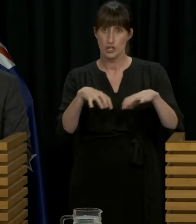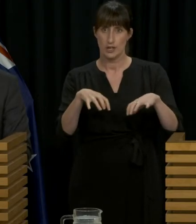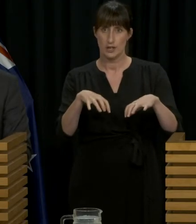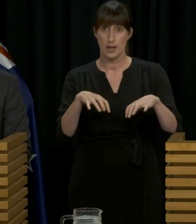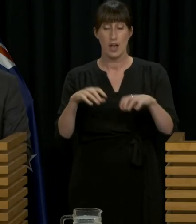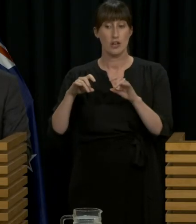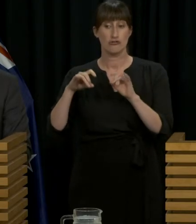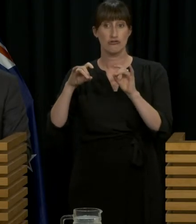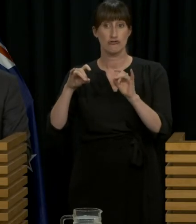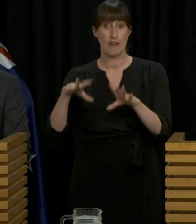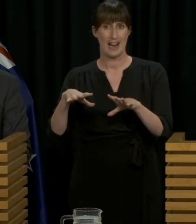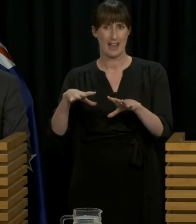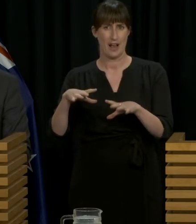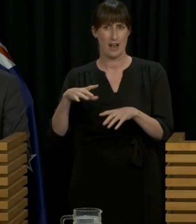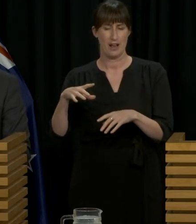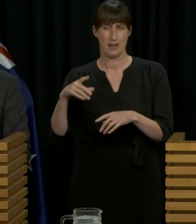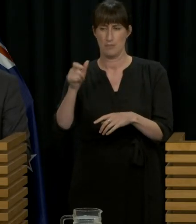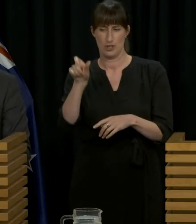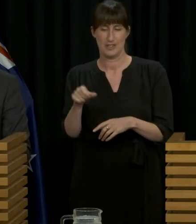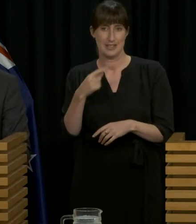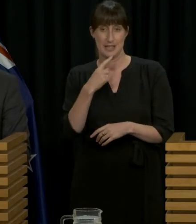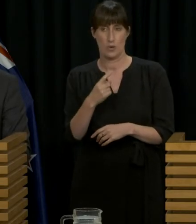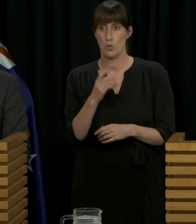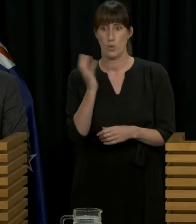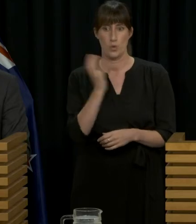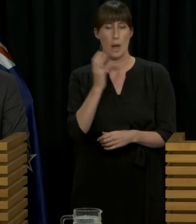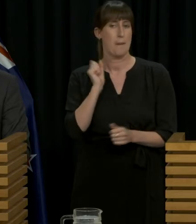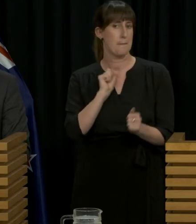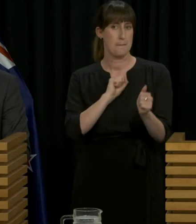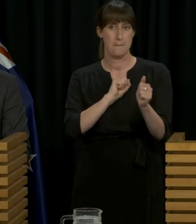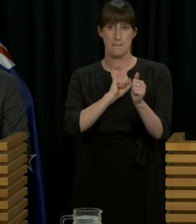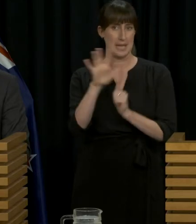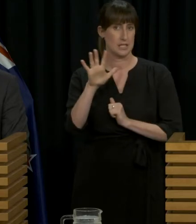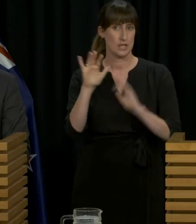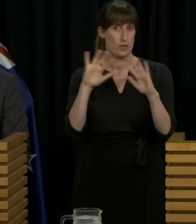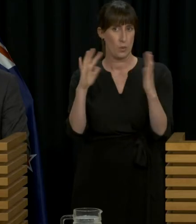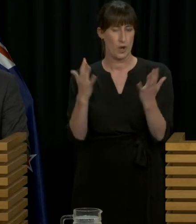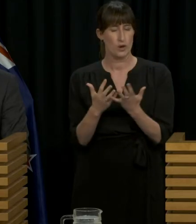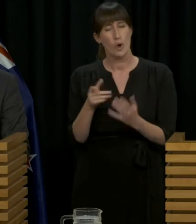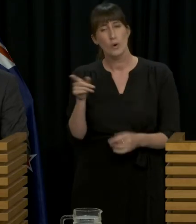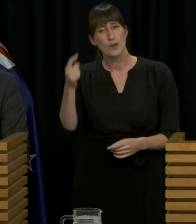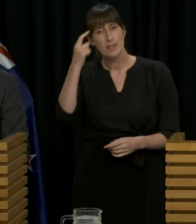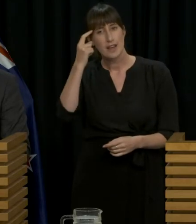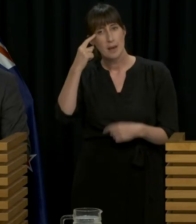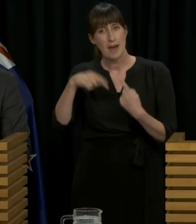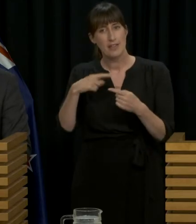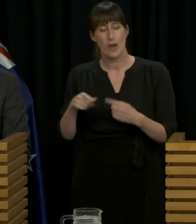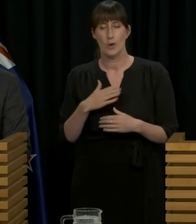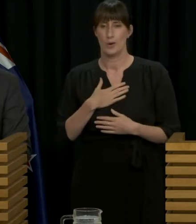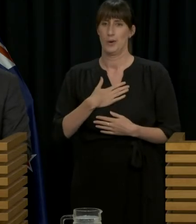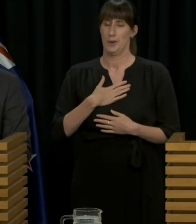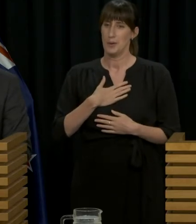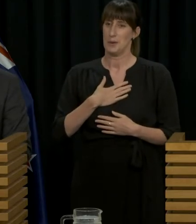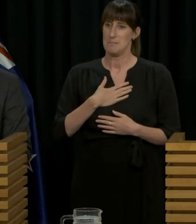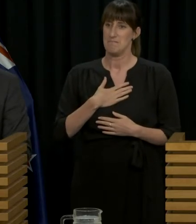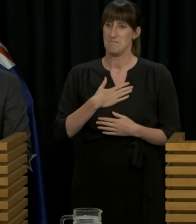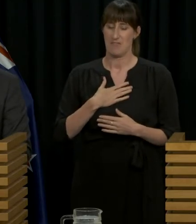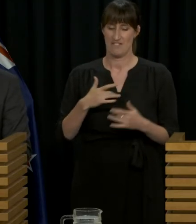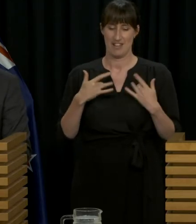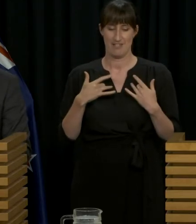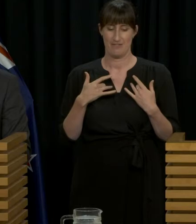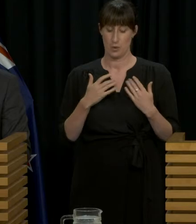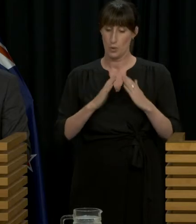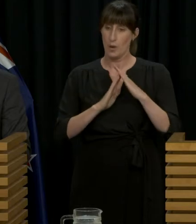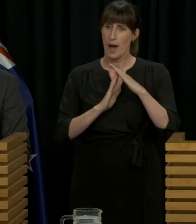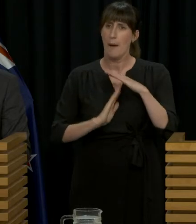world. What are your thoughts on that, especially in light of what's going on at the moment? Look, very humbling to see those kind of things. I'm